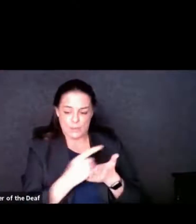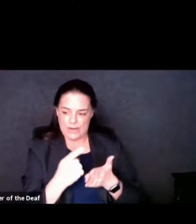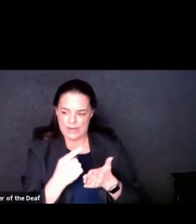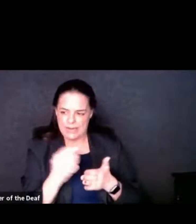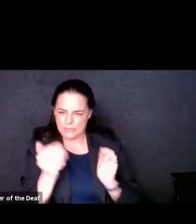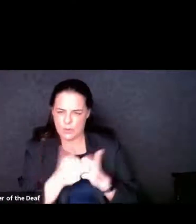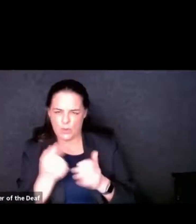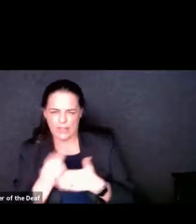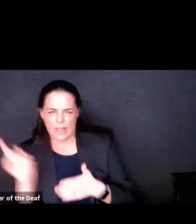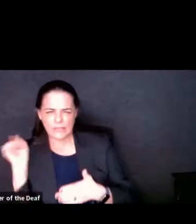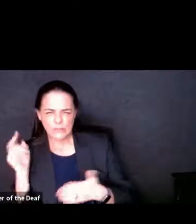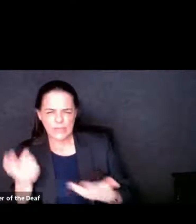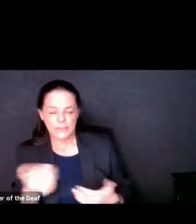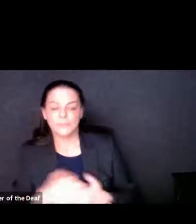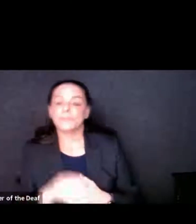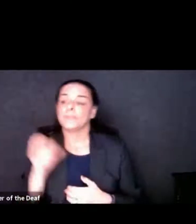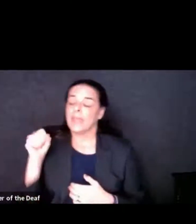I think what we're seeing,